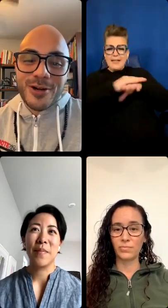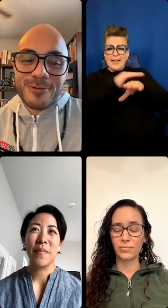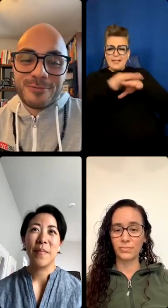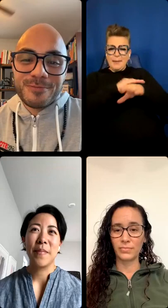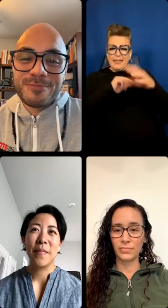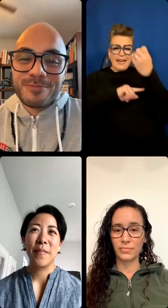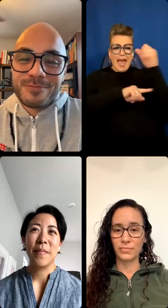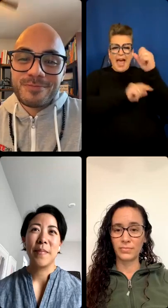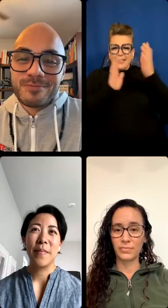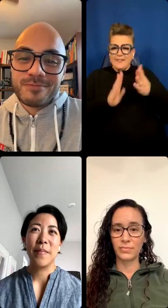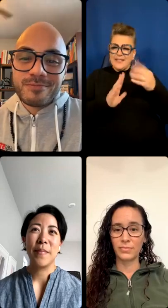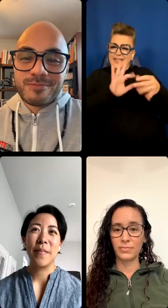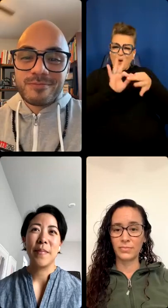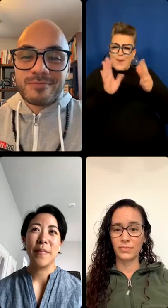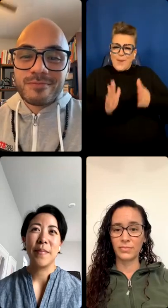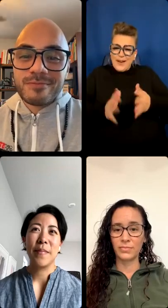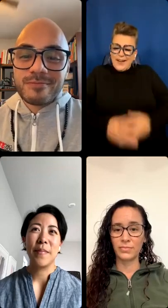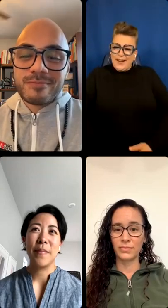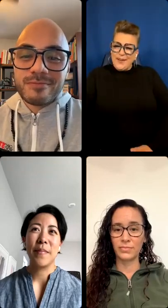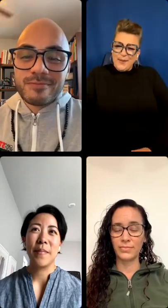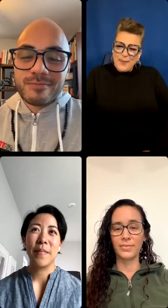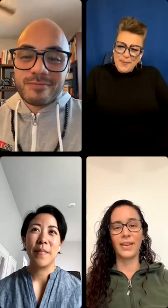coordinator.